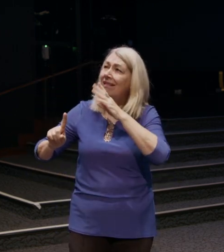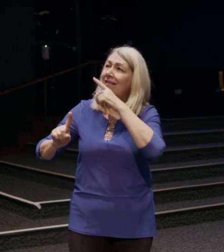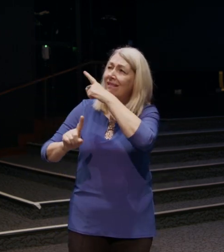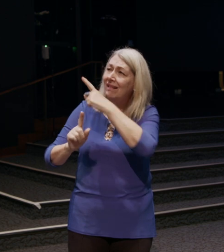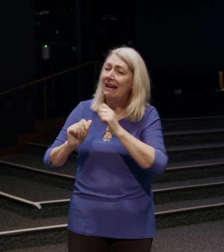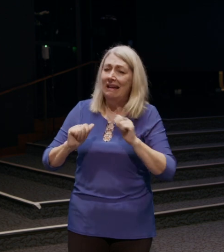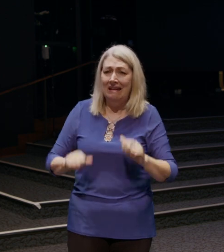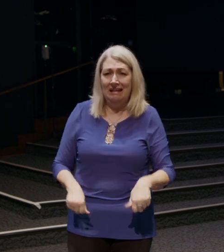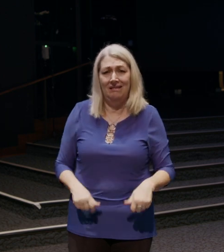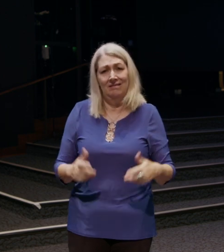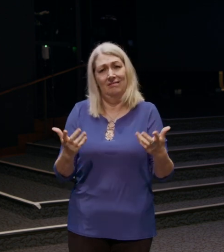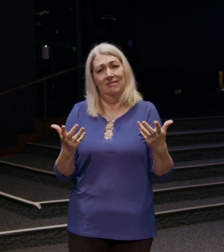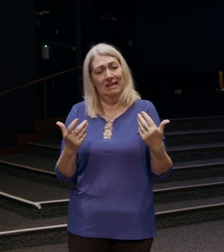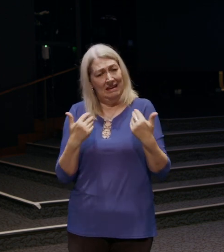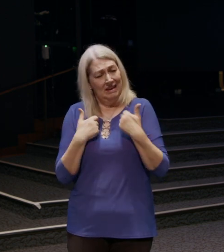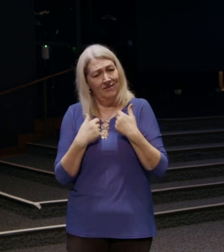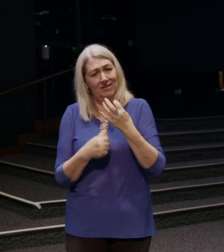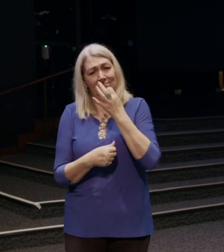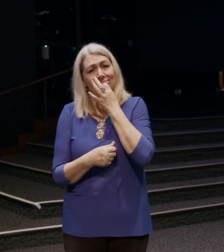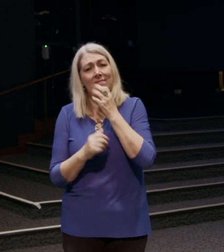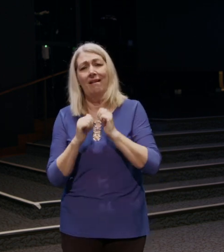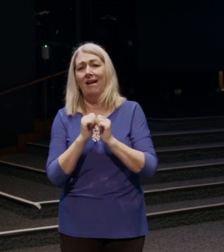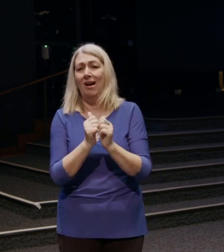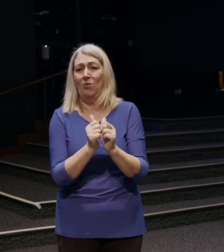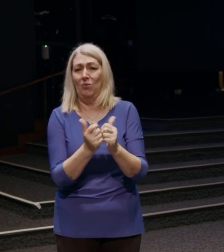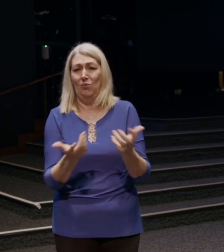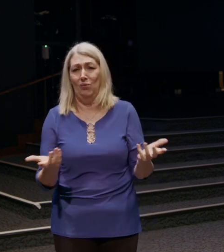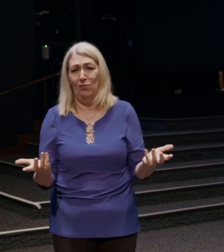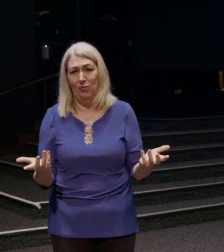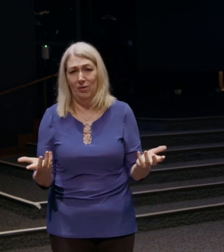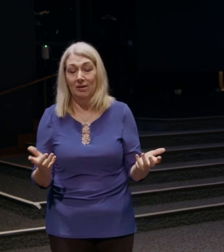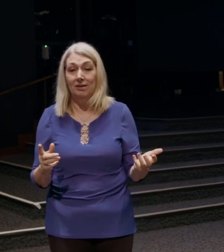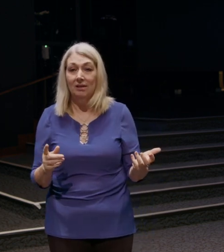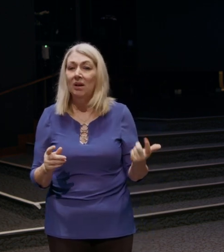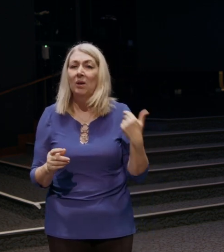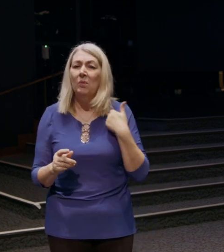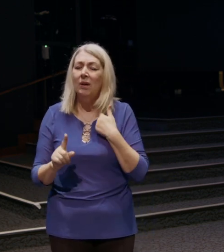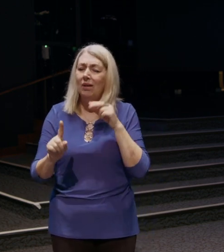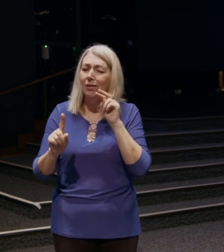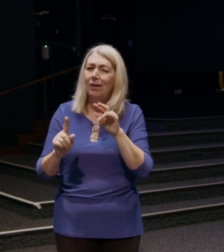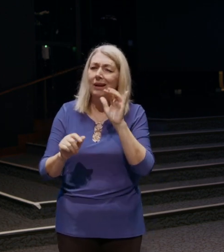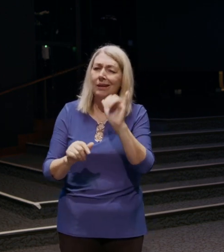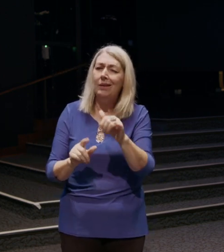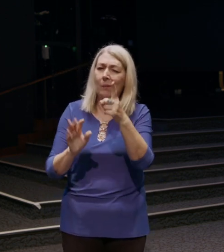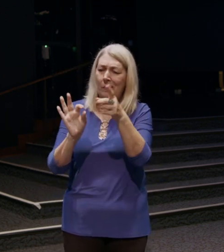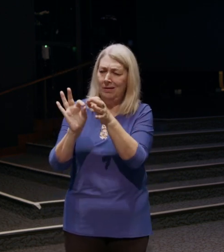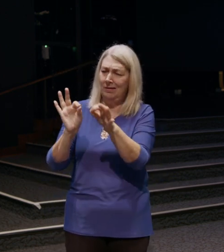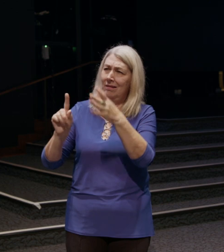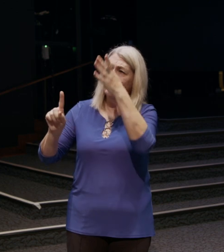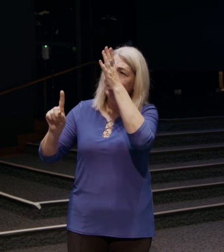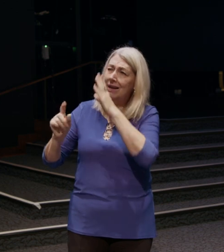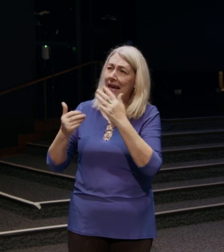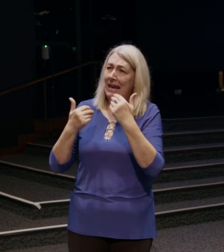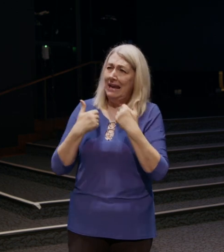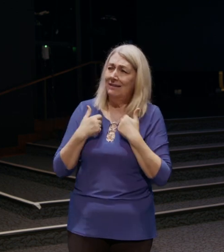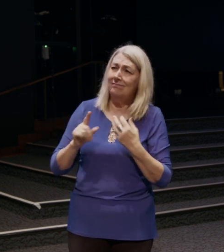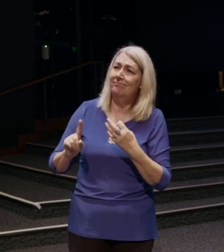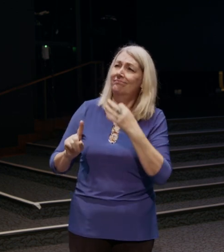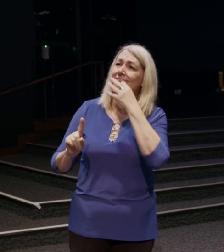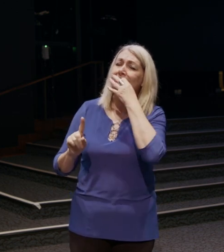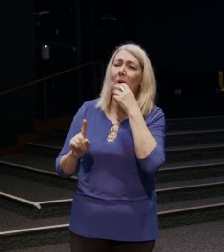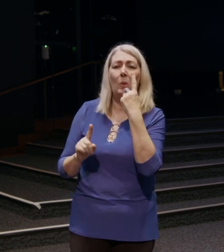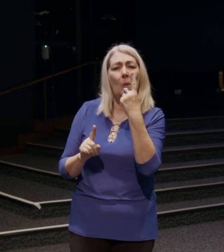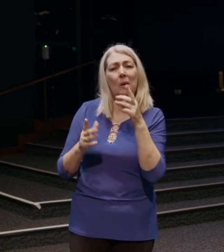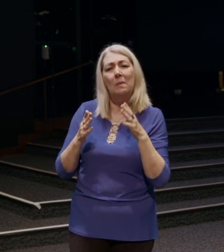way. Well, we could stop right there. God has a way. And look, to make